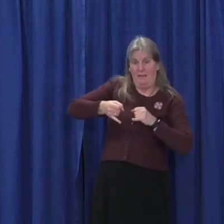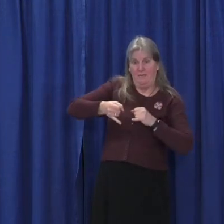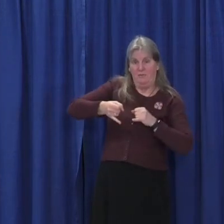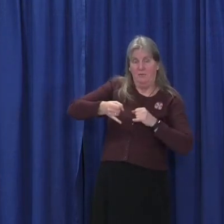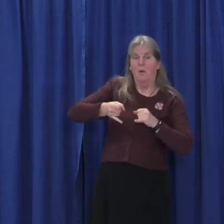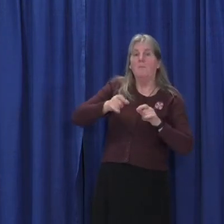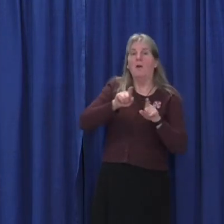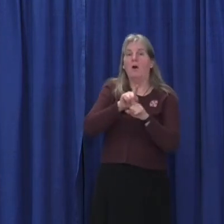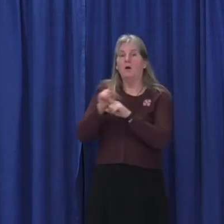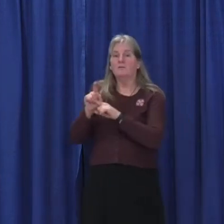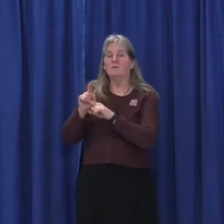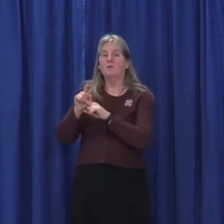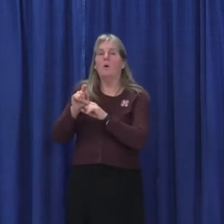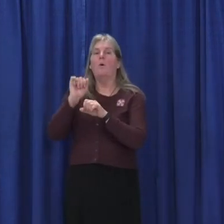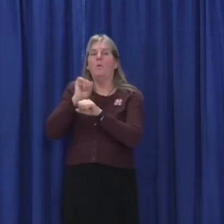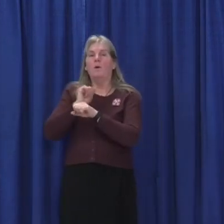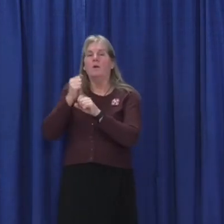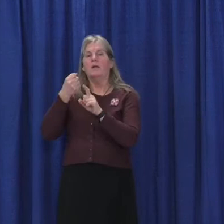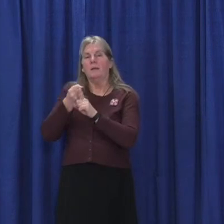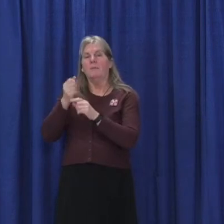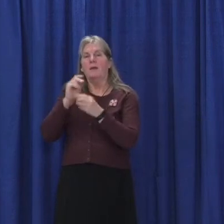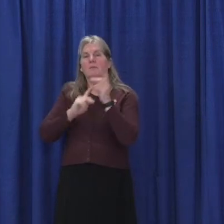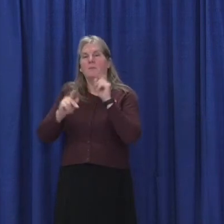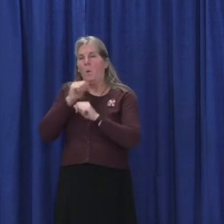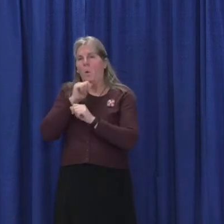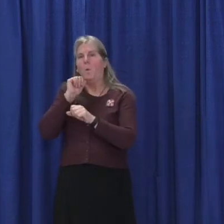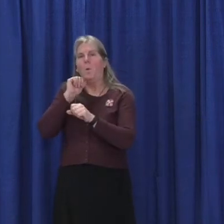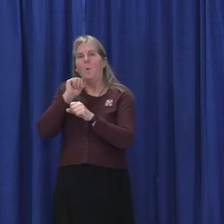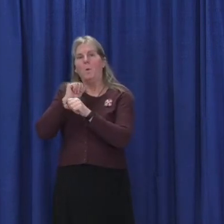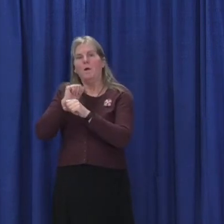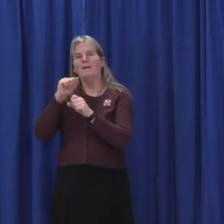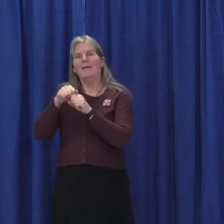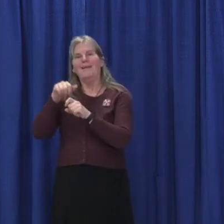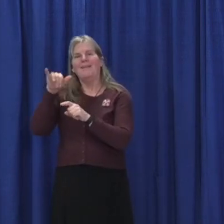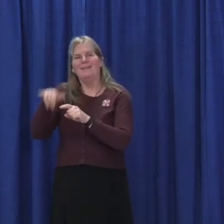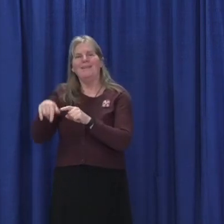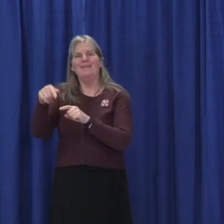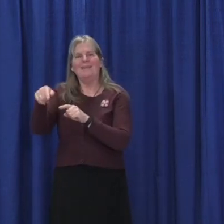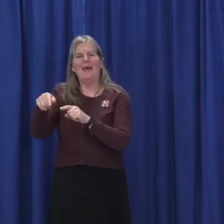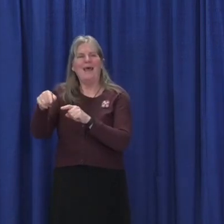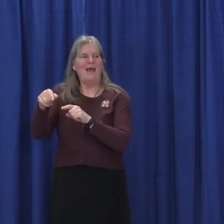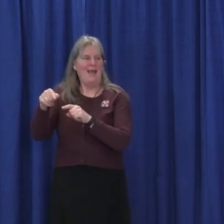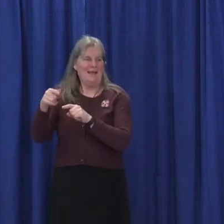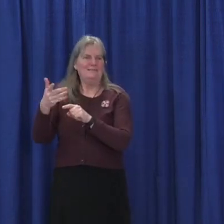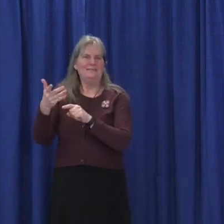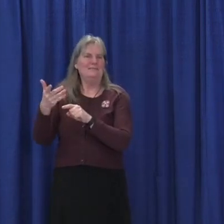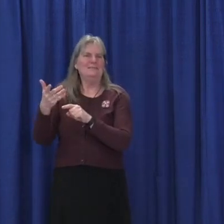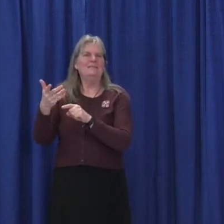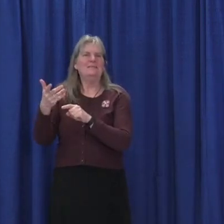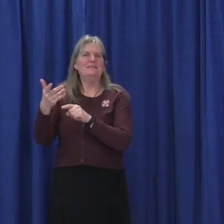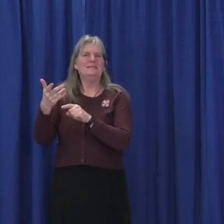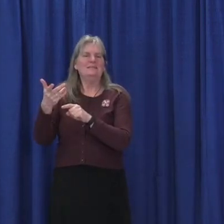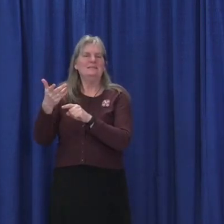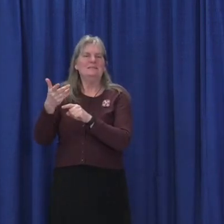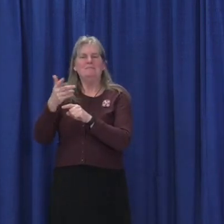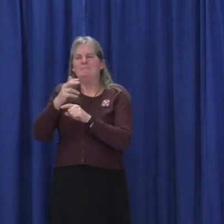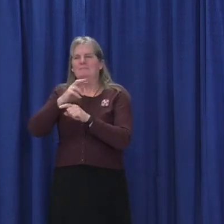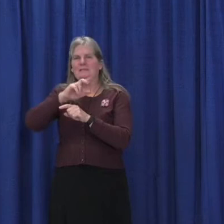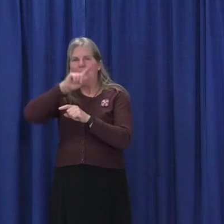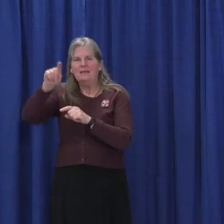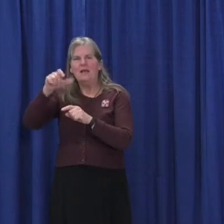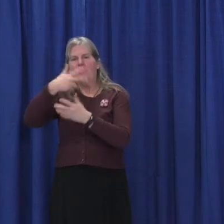response. And so when there's areas of response that need support, these are the areas where the rapid response team will